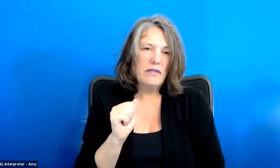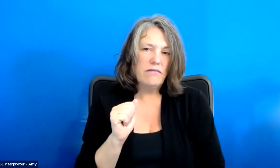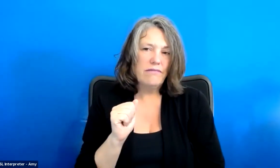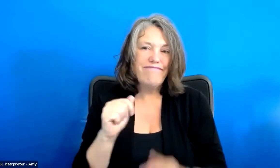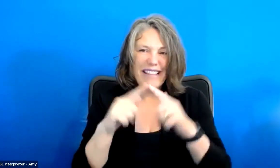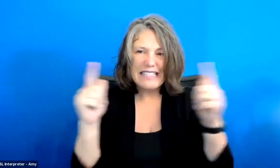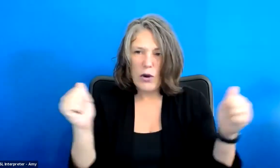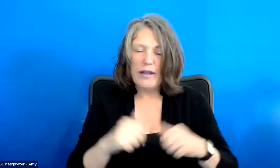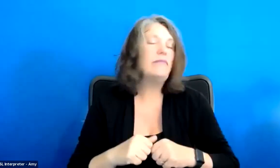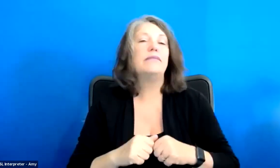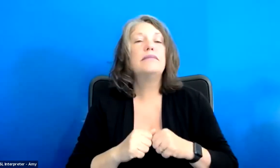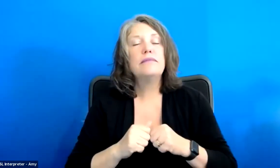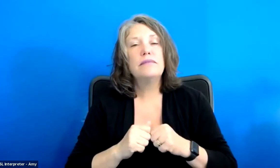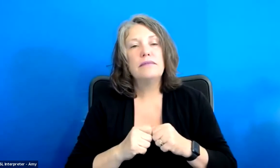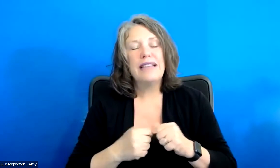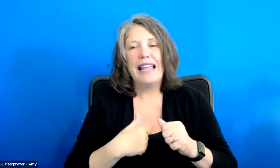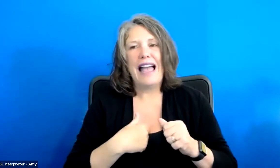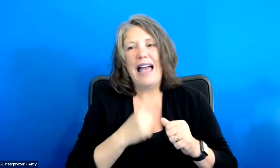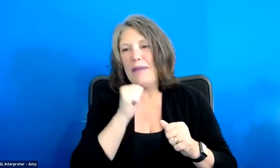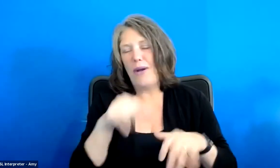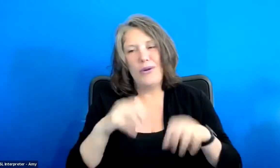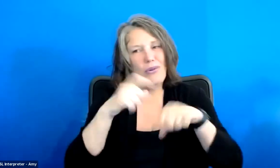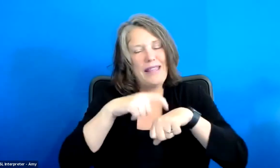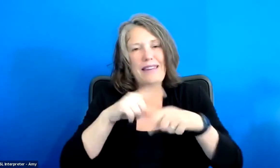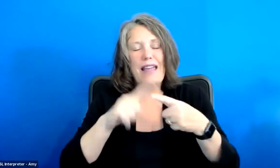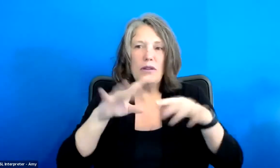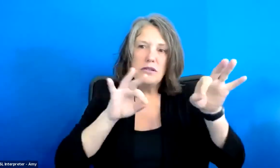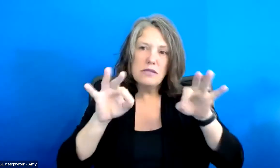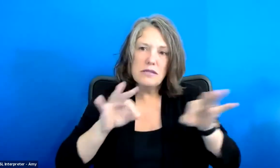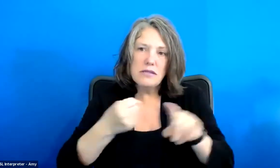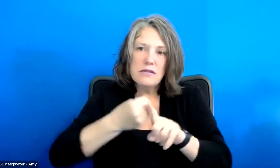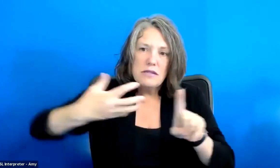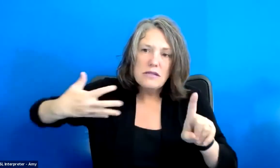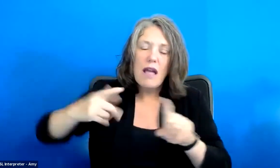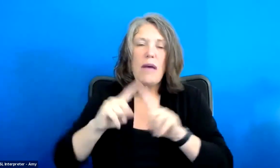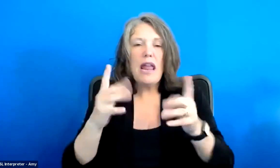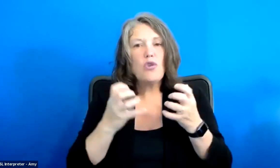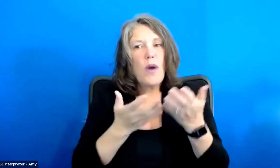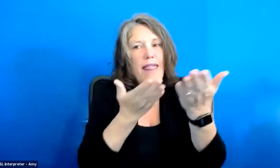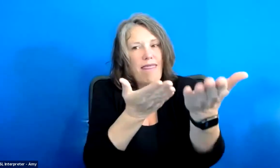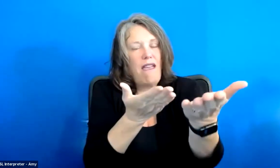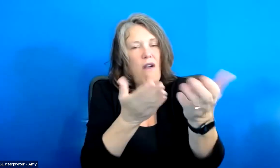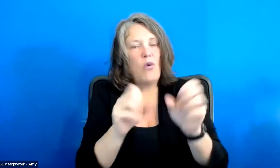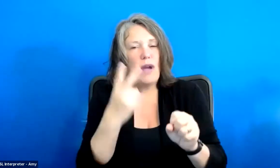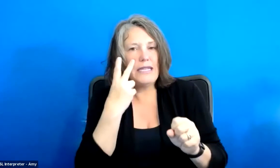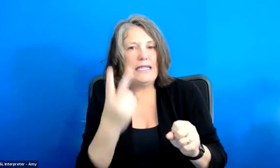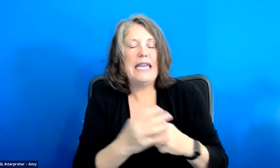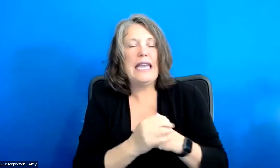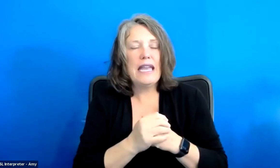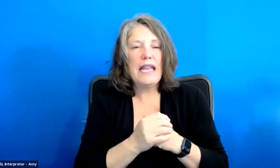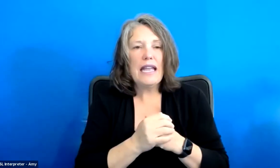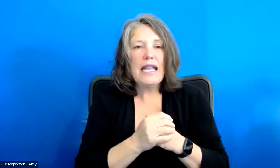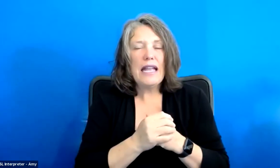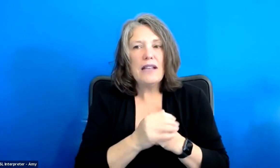etc. I'm not going to take the time to go through this. I just wanted it there so